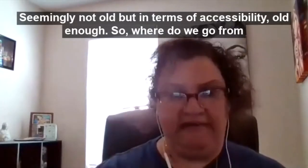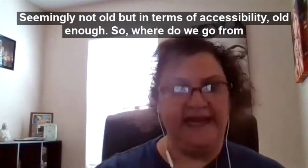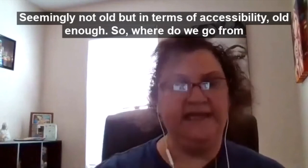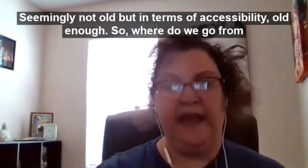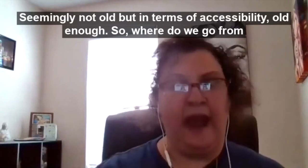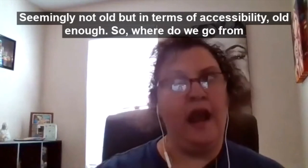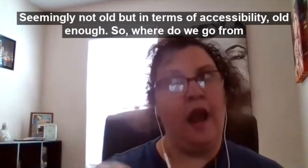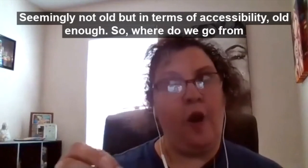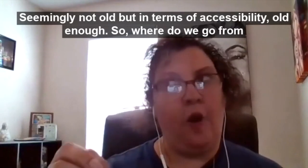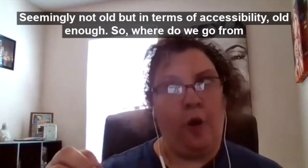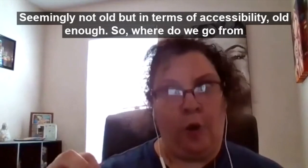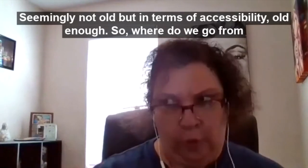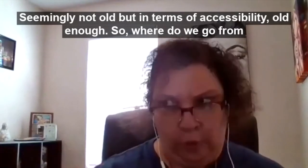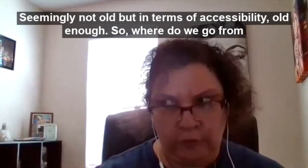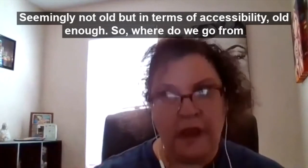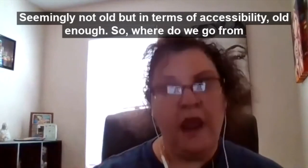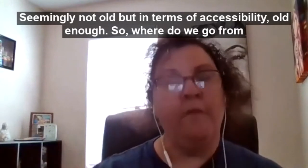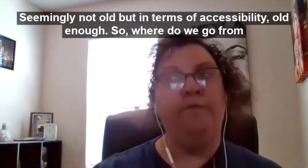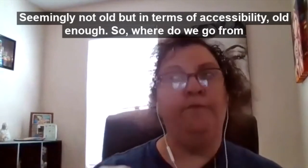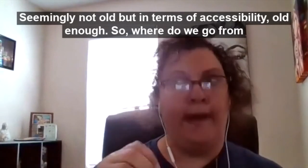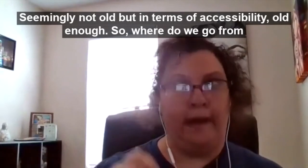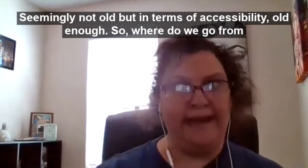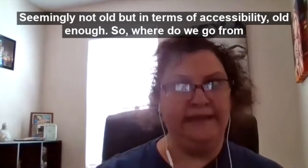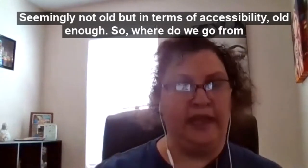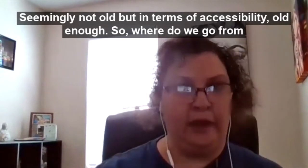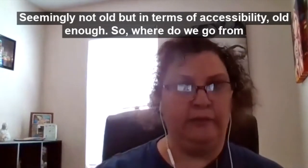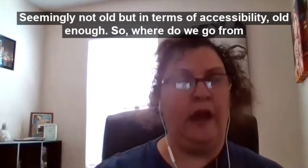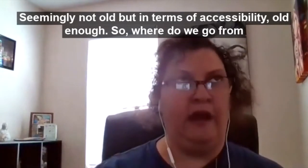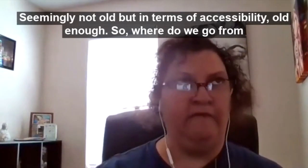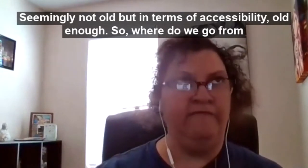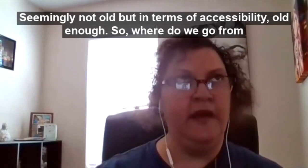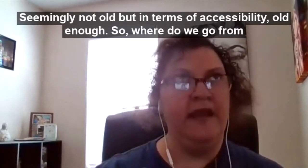seemingly not old, but in terms of